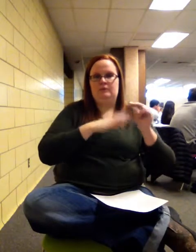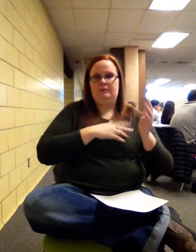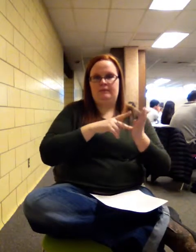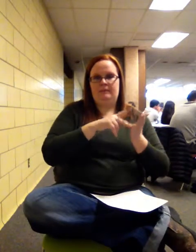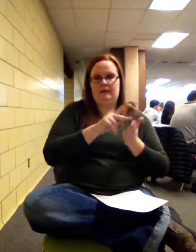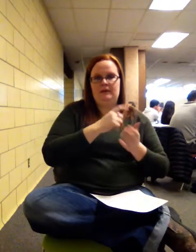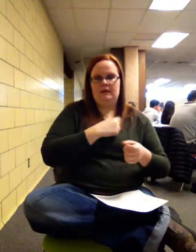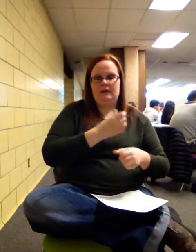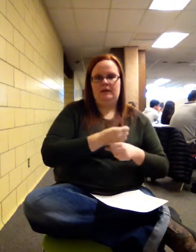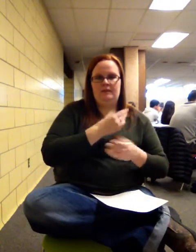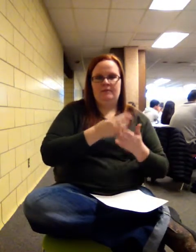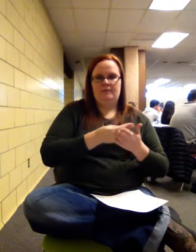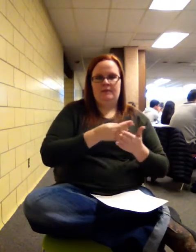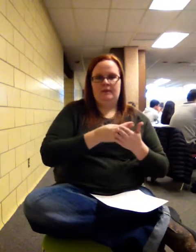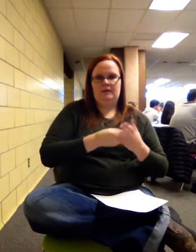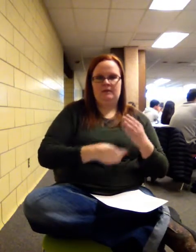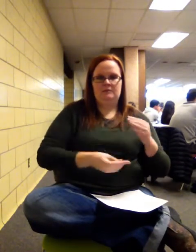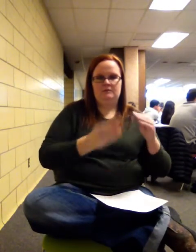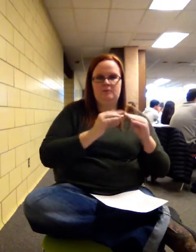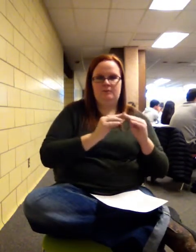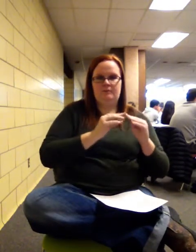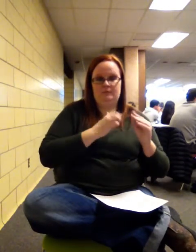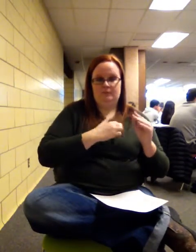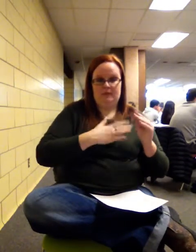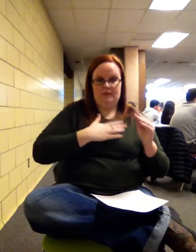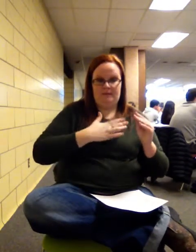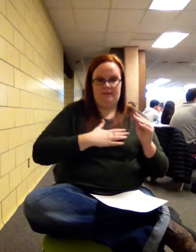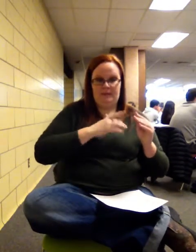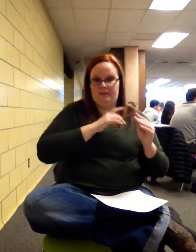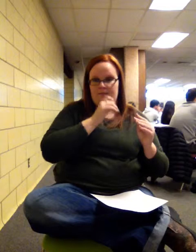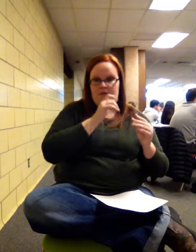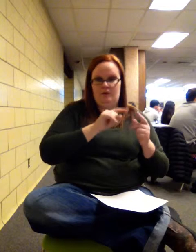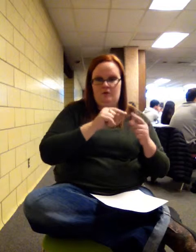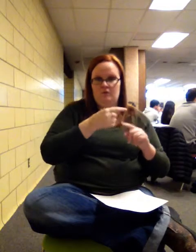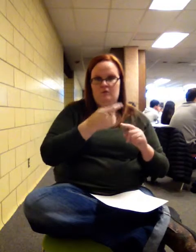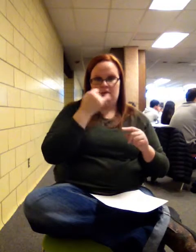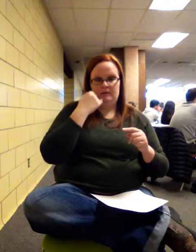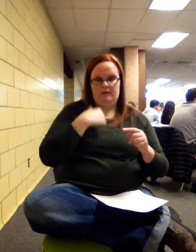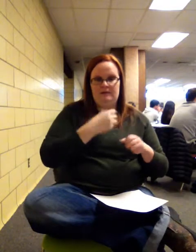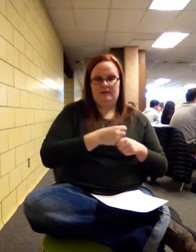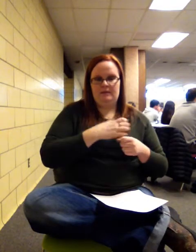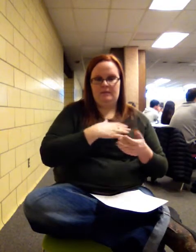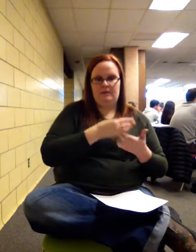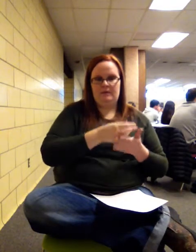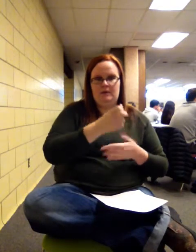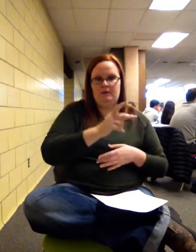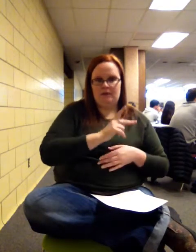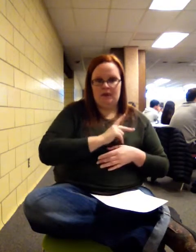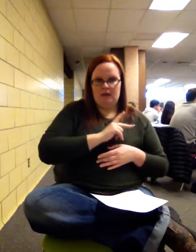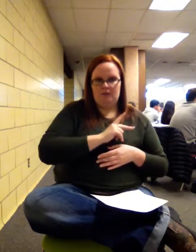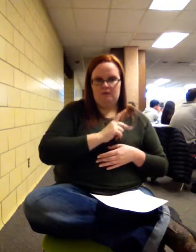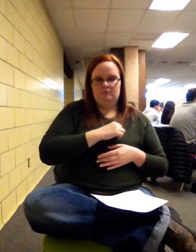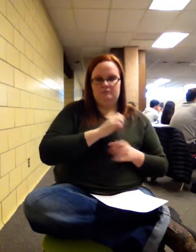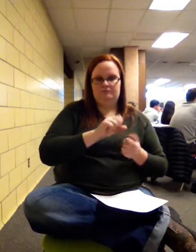money. So then I'm happy. So I'm not hurt if I get my money back and I can invest it at a higher